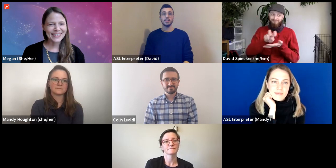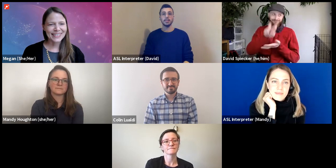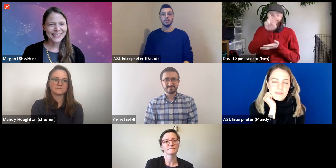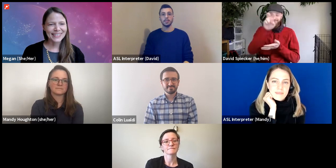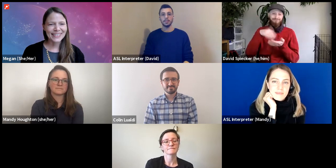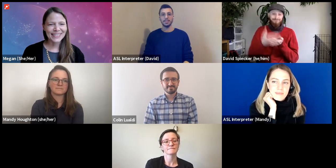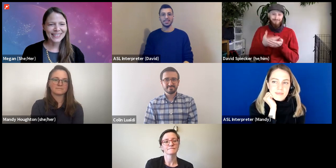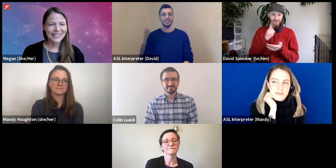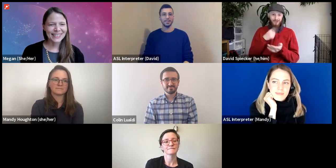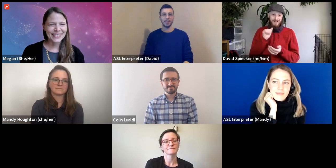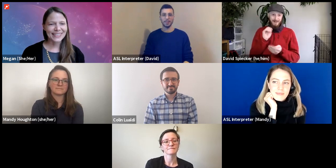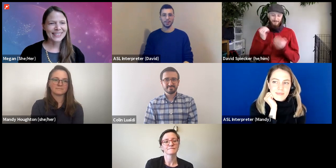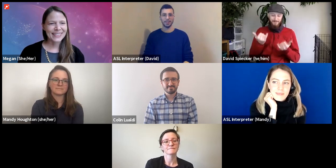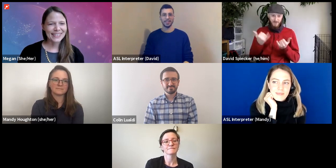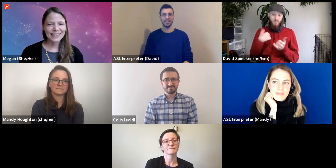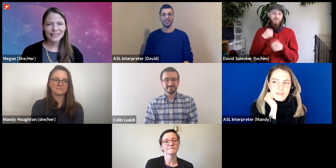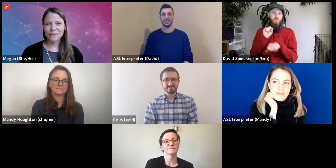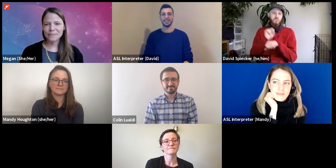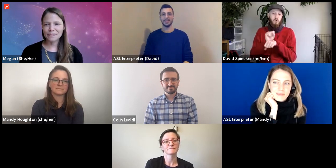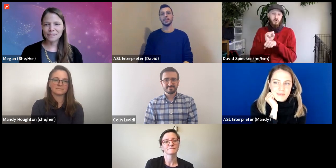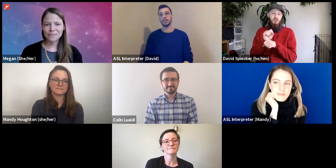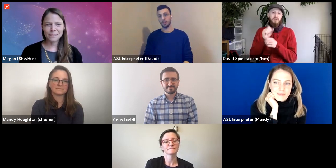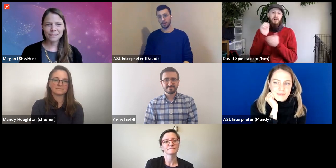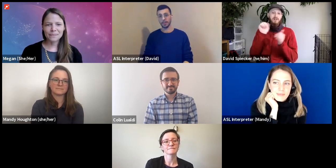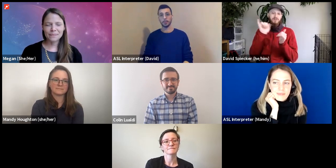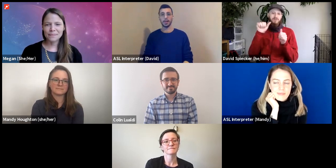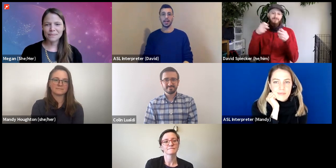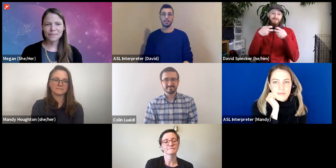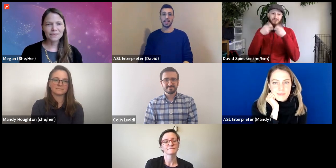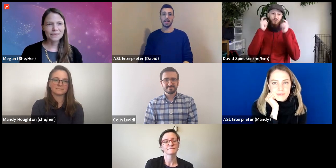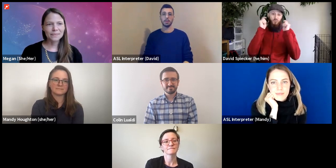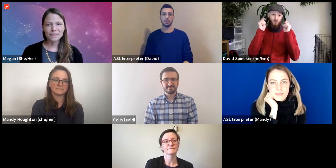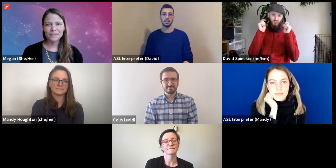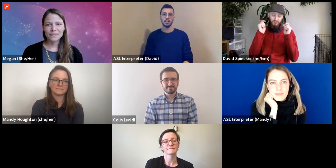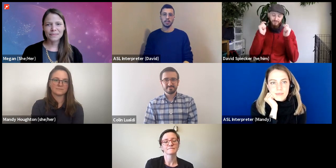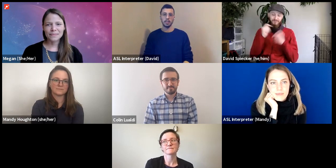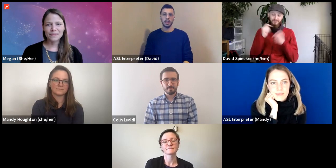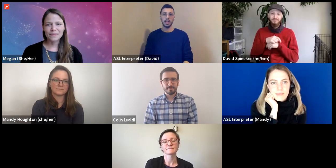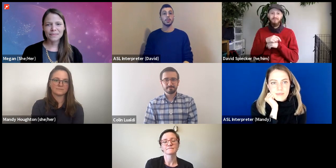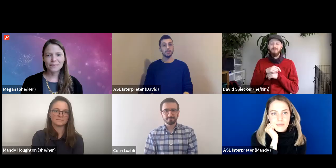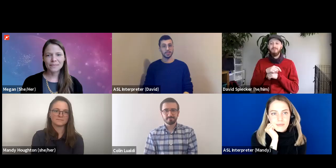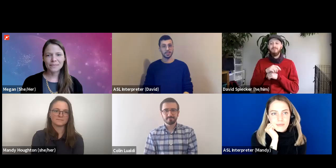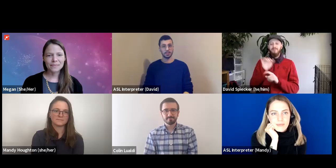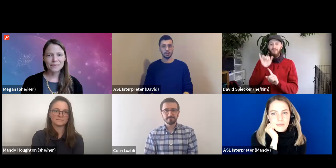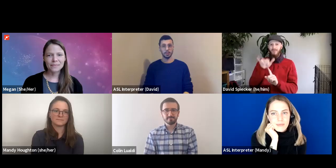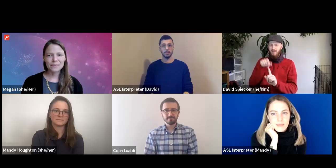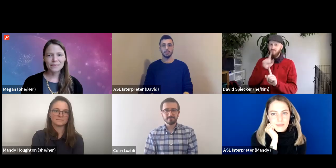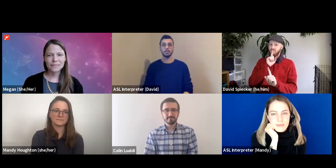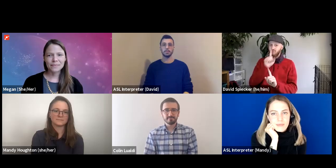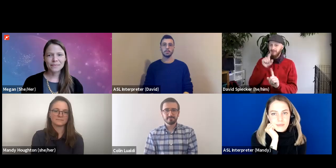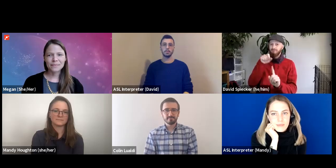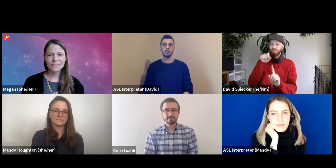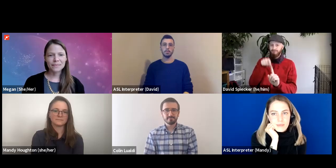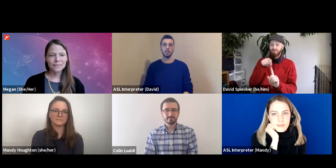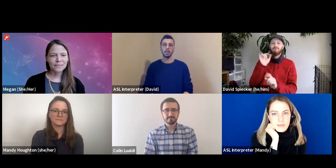Yeah. During my journey, arriving at where I am now, I was a physics tutor.